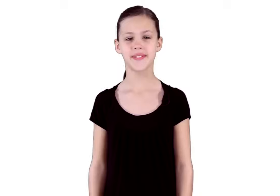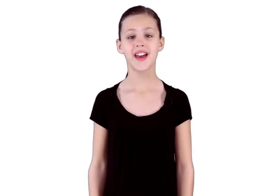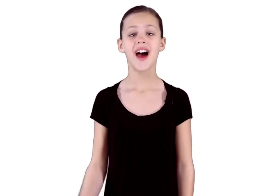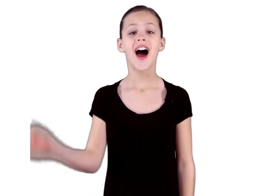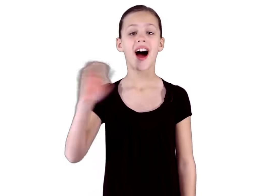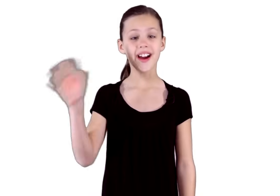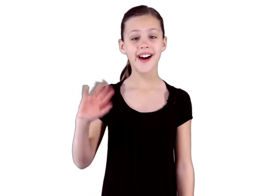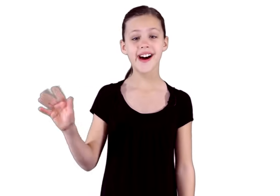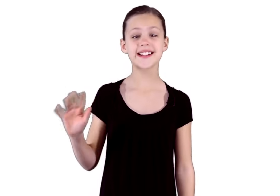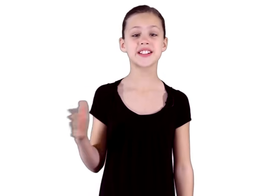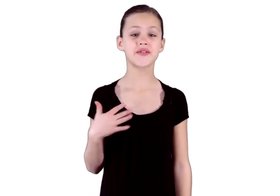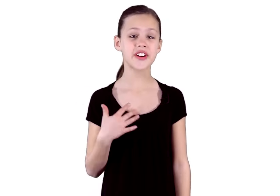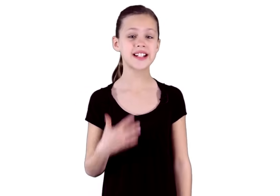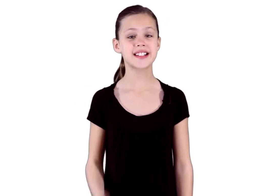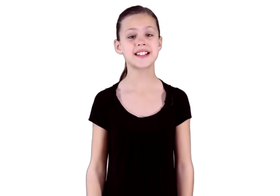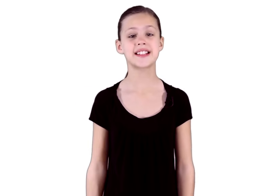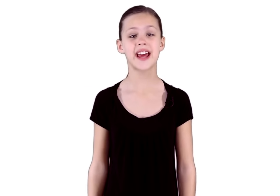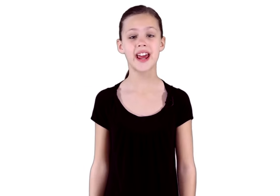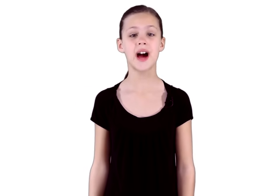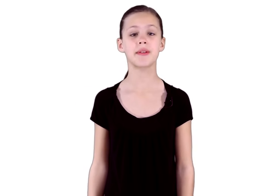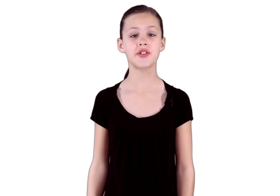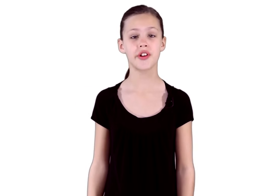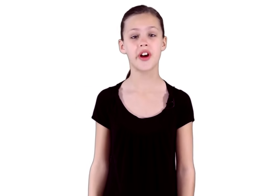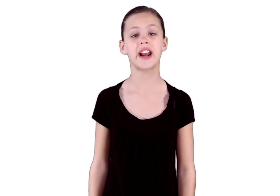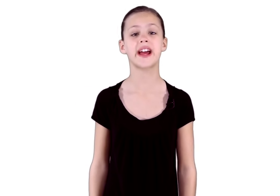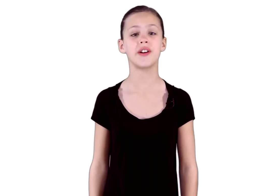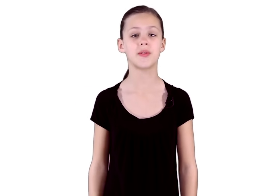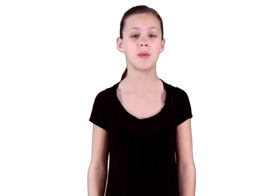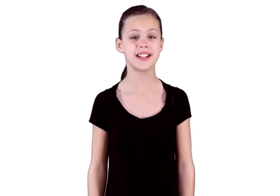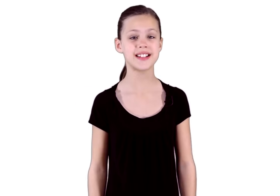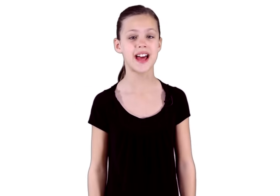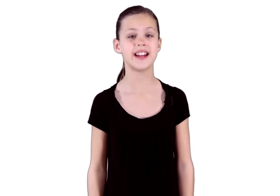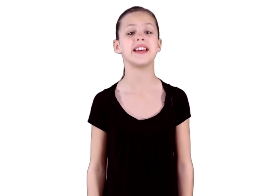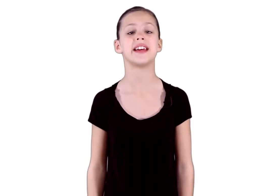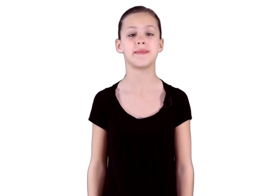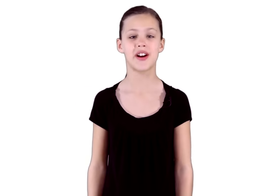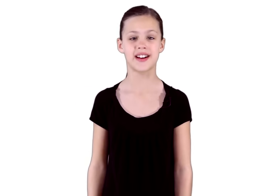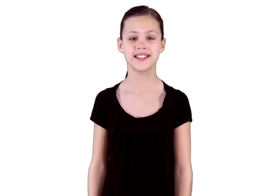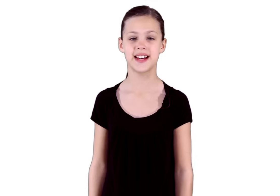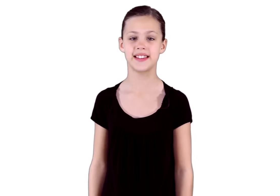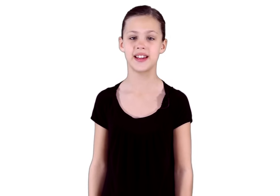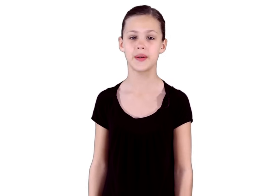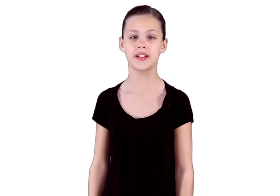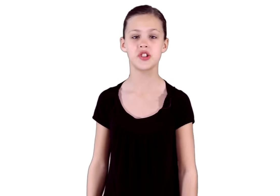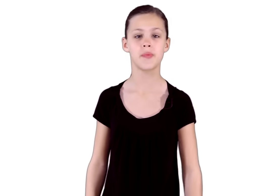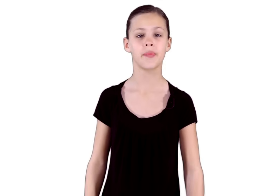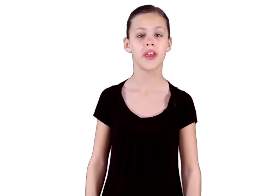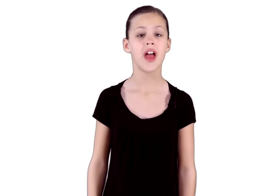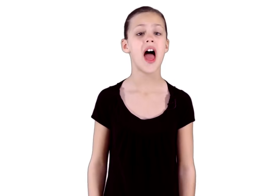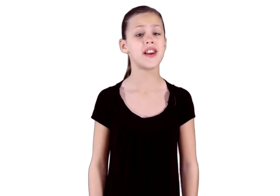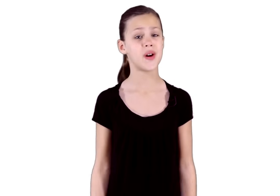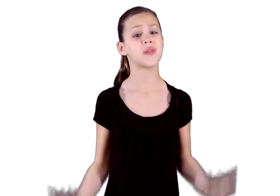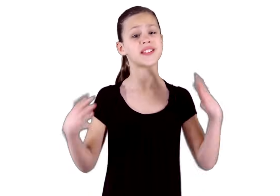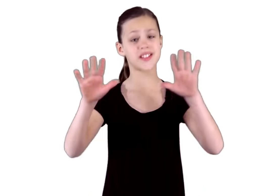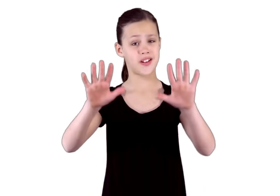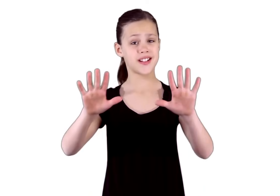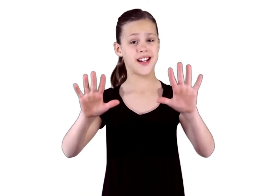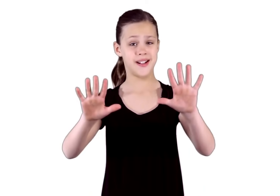Hi guys, it's Freese and today I'm going to show you how to count from 1 to 10 in American Sign Language. And no, this is not 10 in